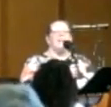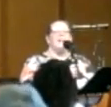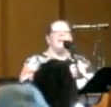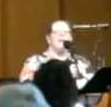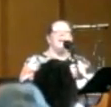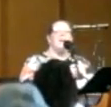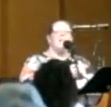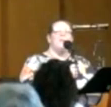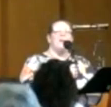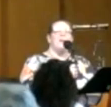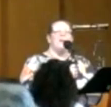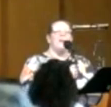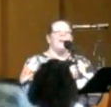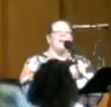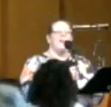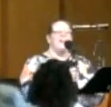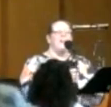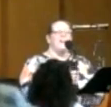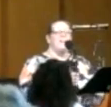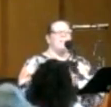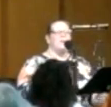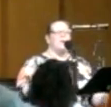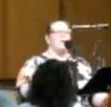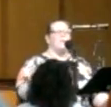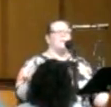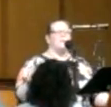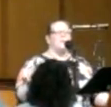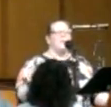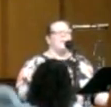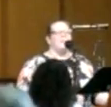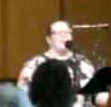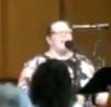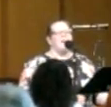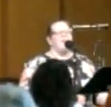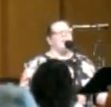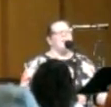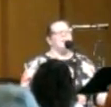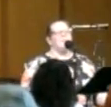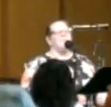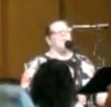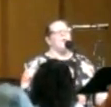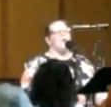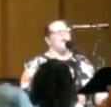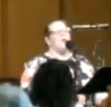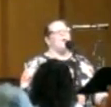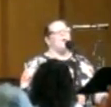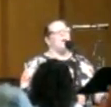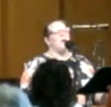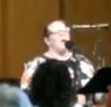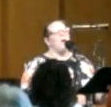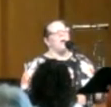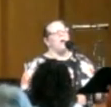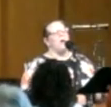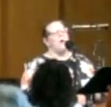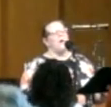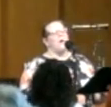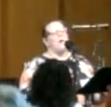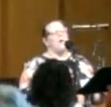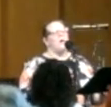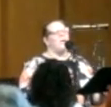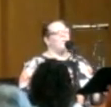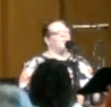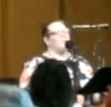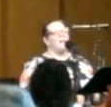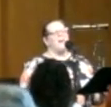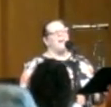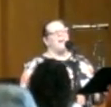love somewhere, more hope. There is more. your heart